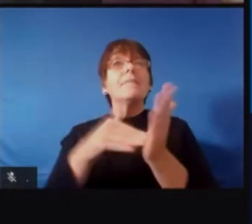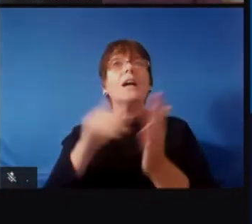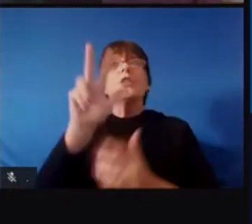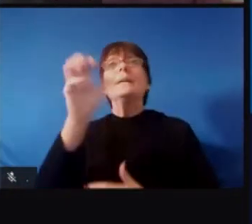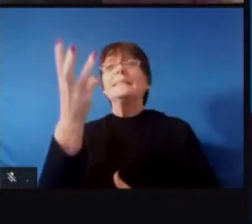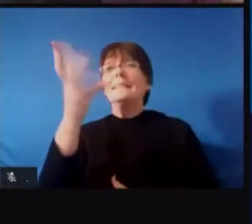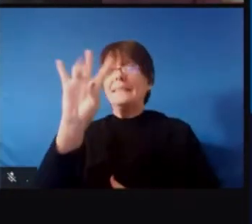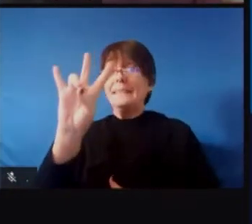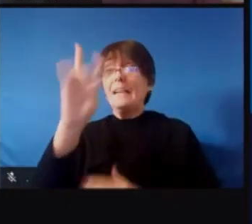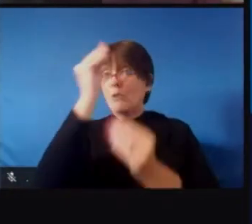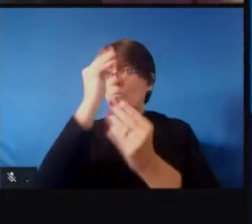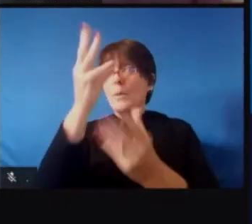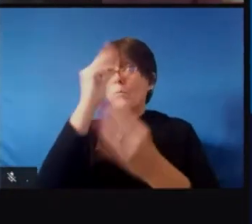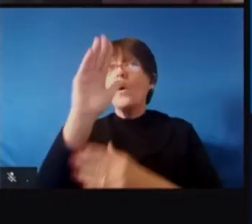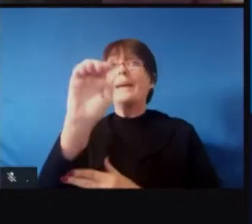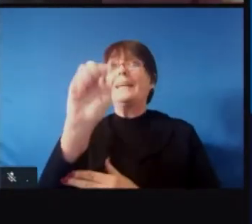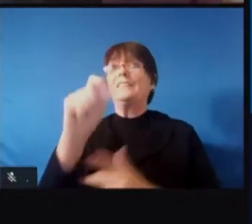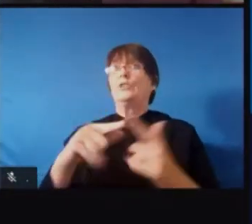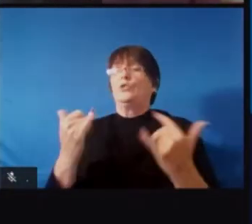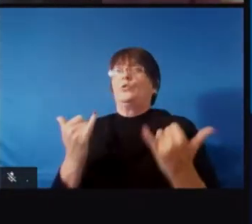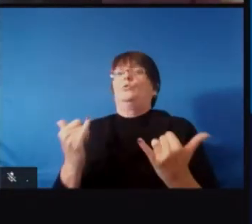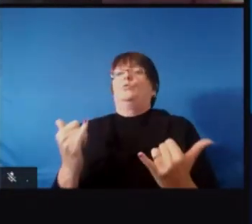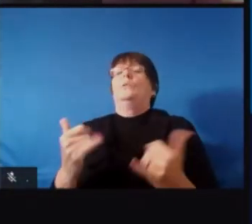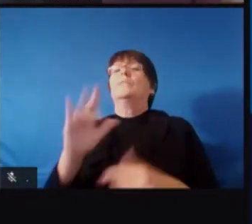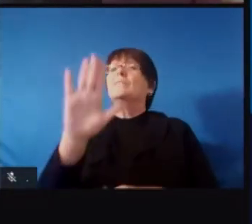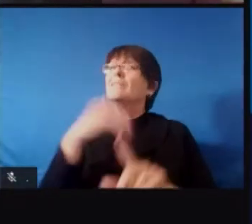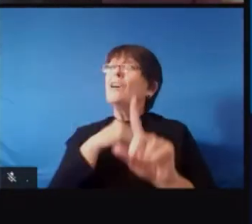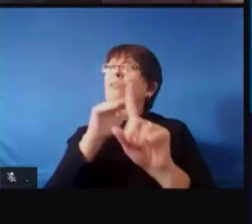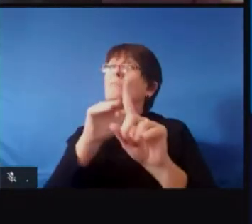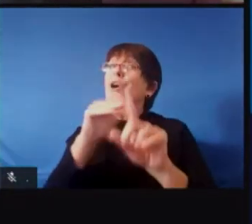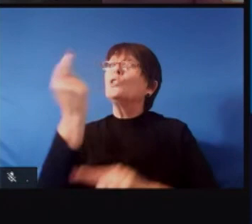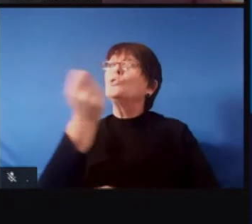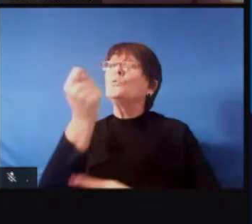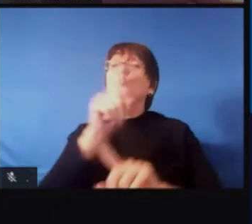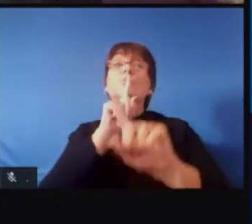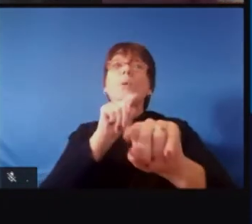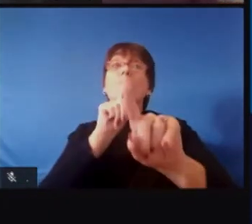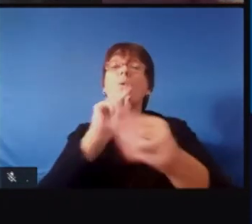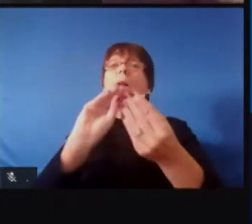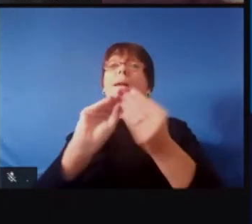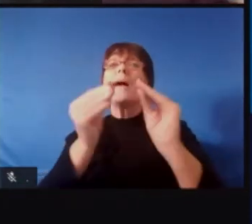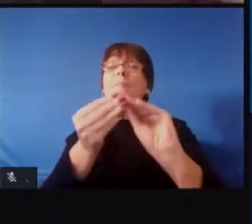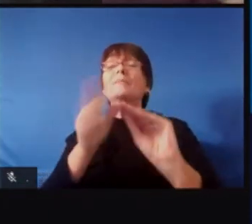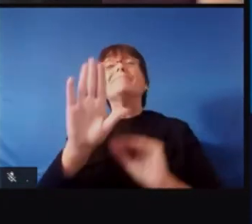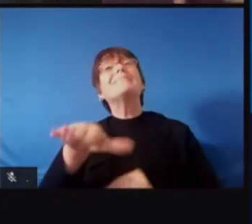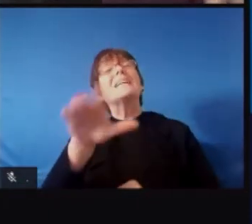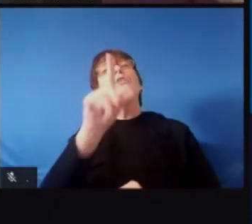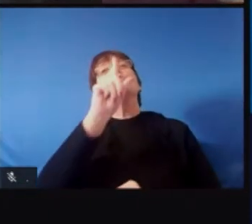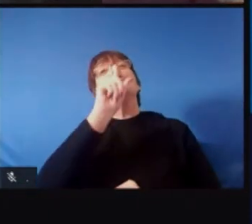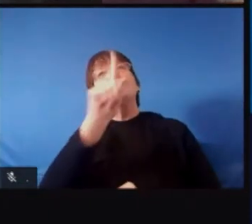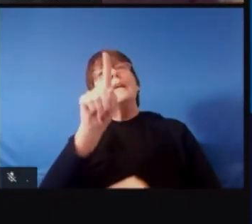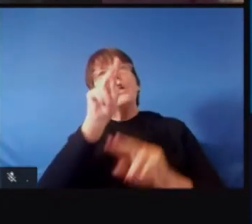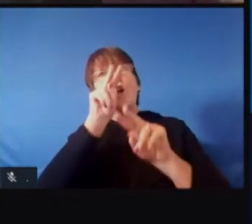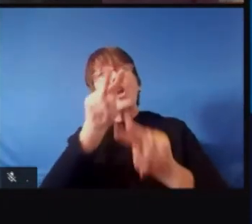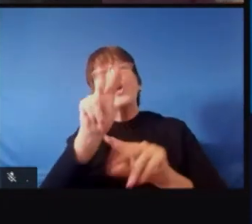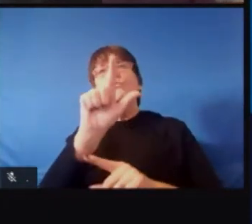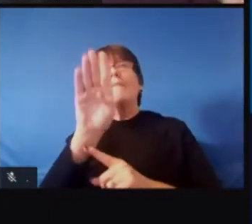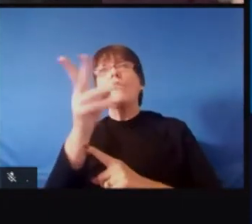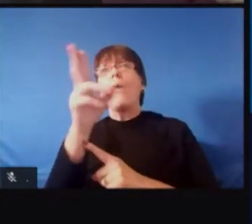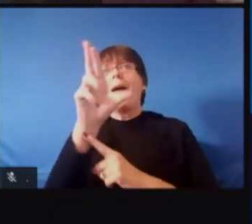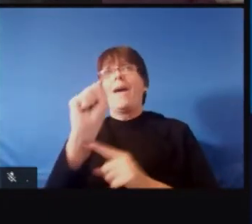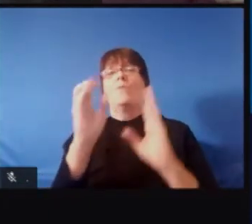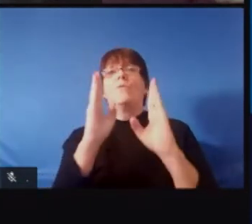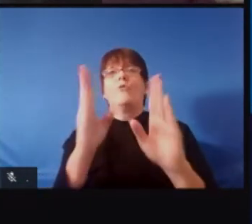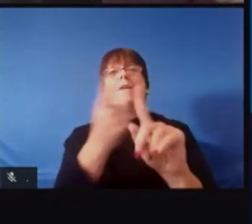5,367 reported cases today. I'll remind you that our Tuesday reporting number is really looking at a 24-hour period